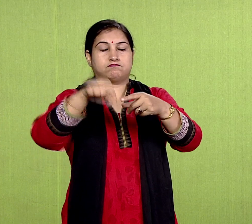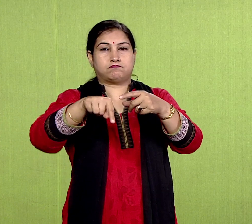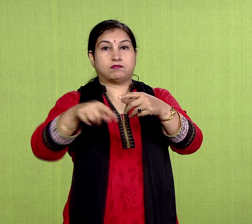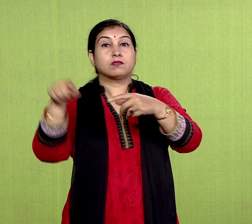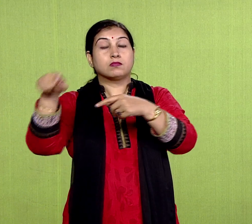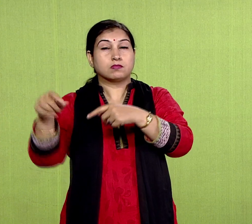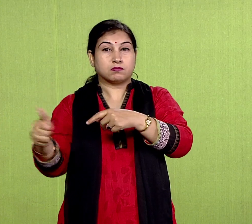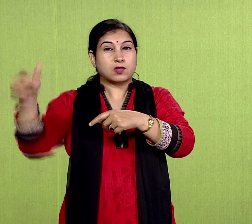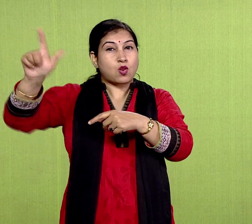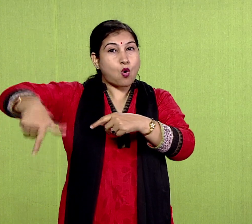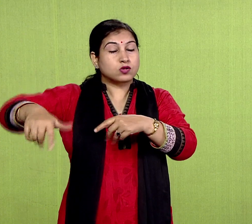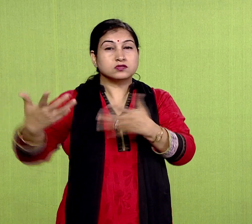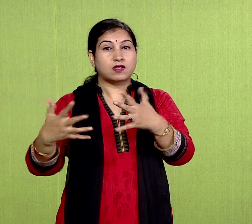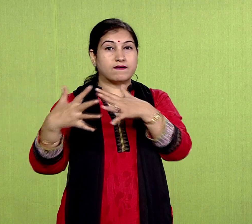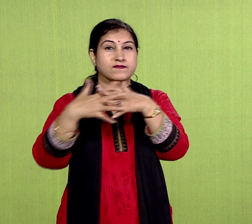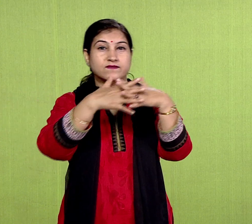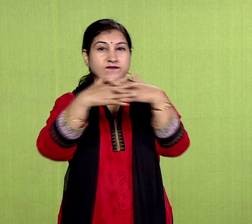Shaka rulers of western India.